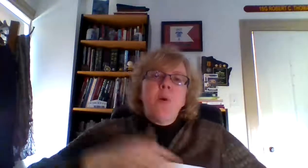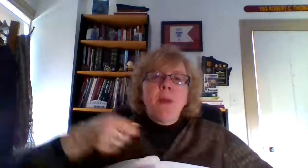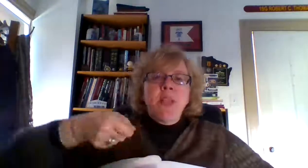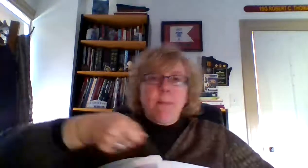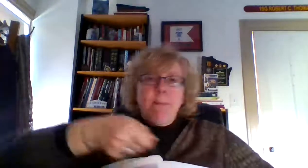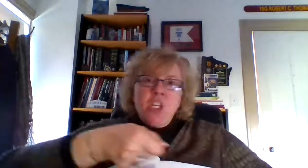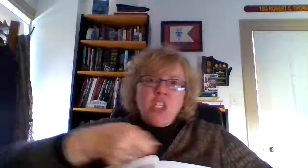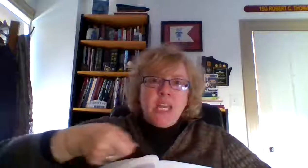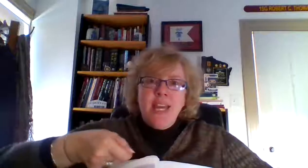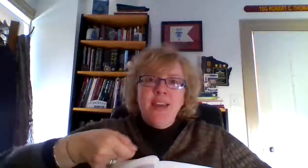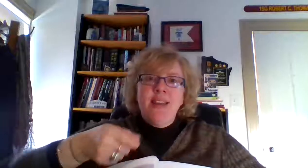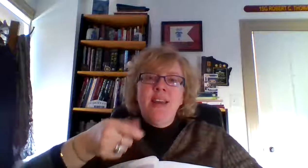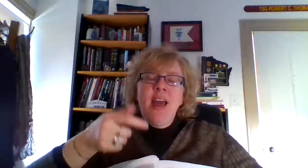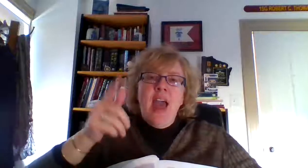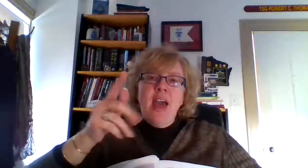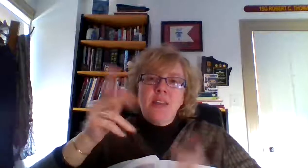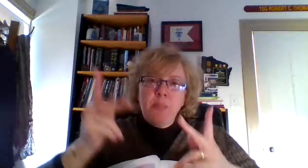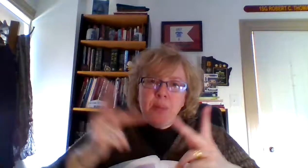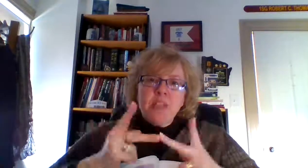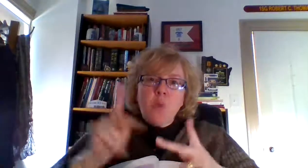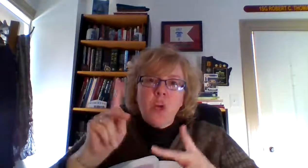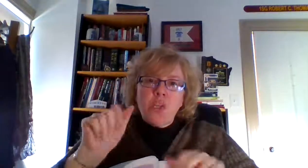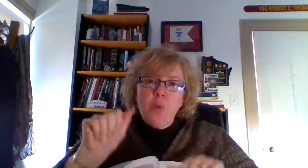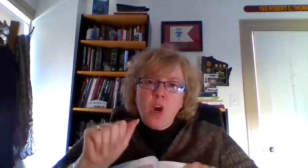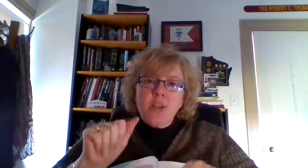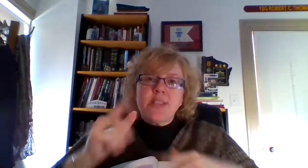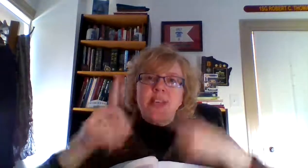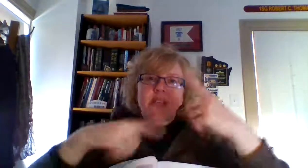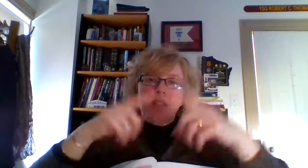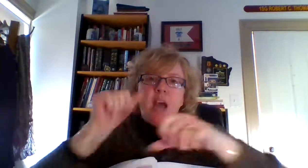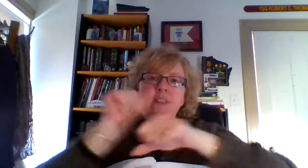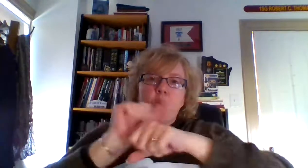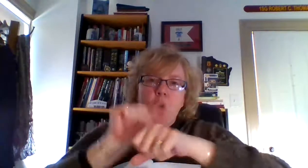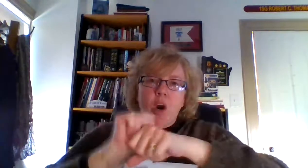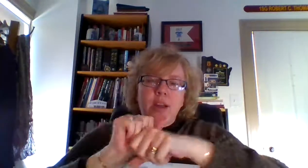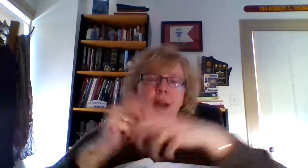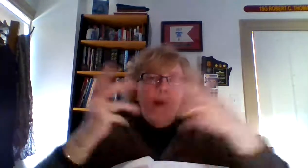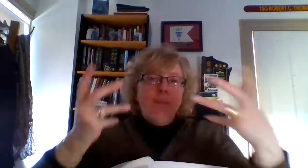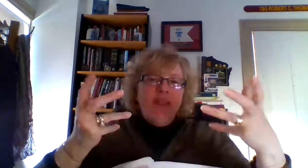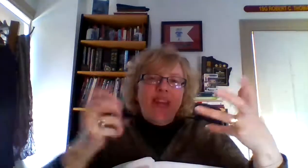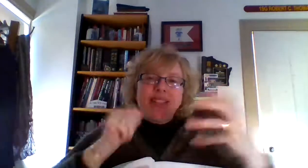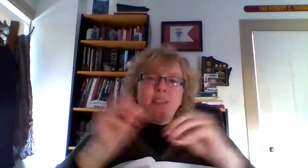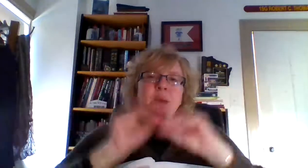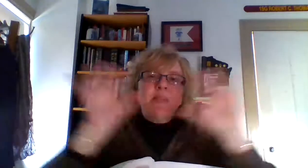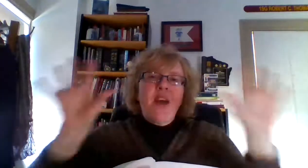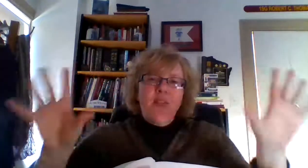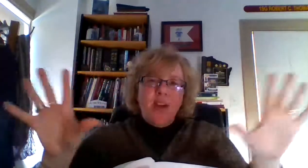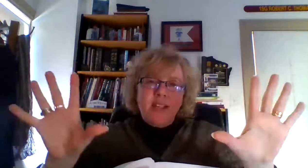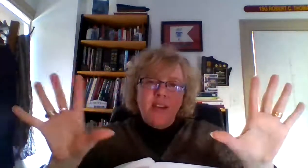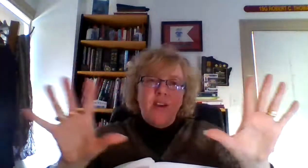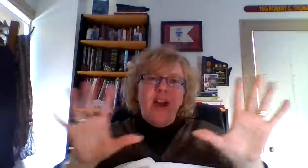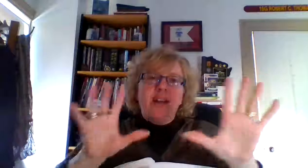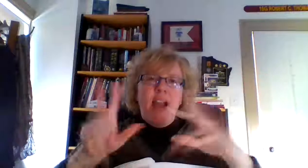woman like punching in at the place where she works is the sign for work. But that's sometimes not very clear, and kind of